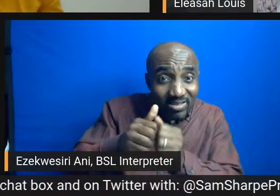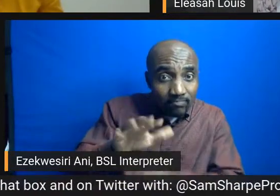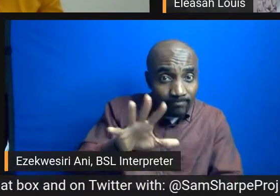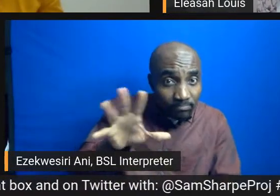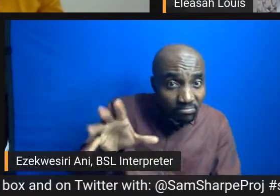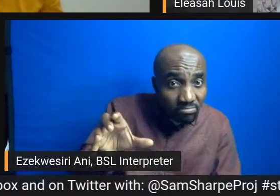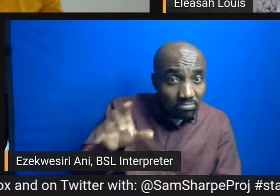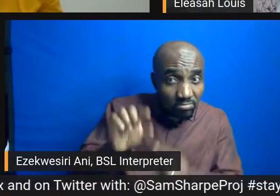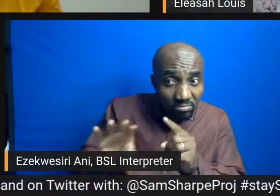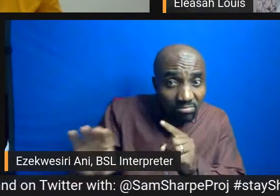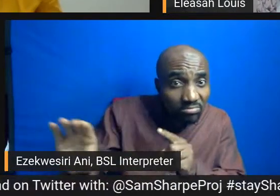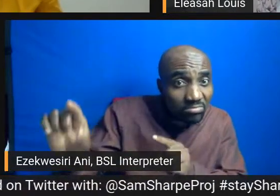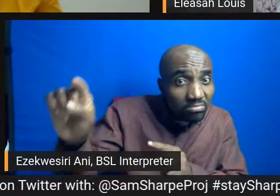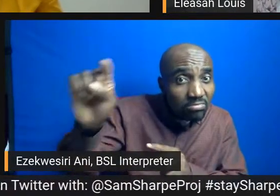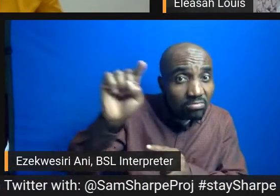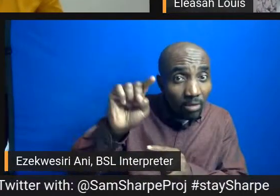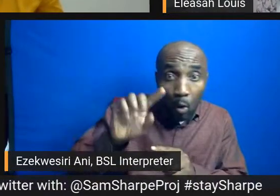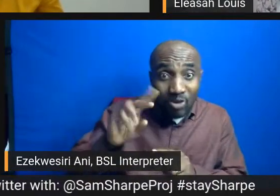second homes.